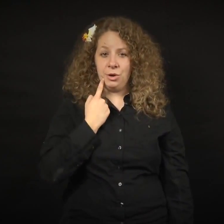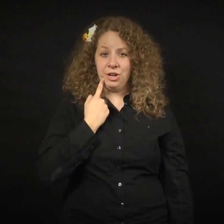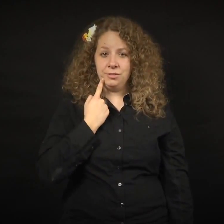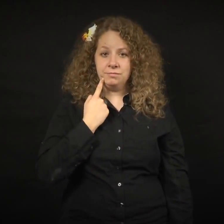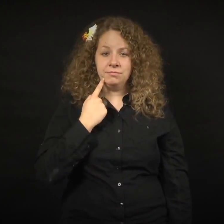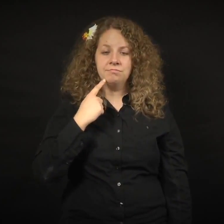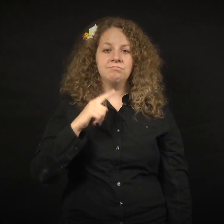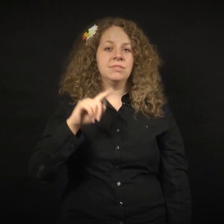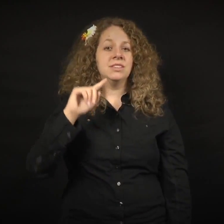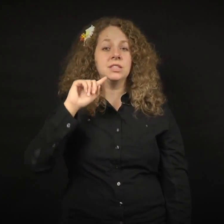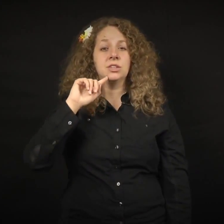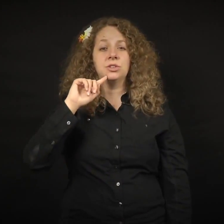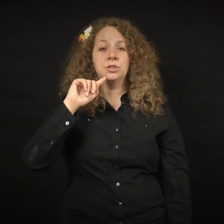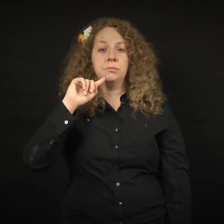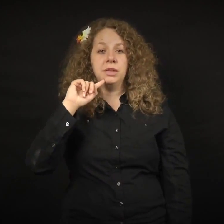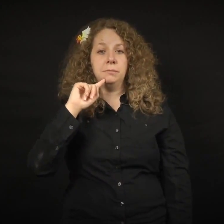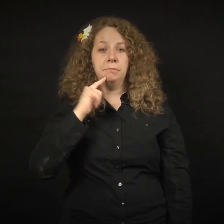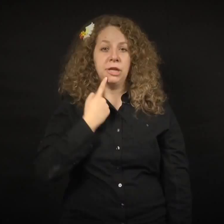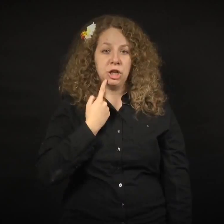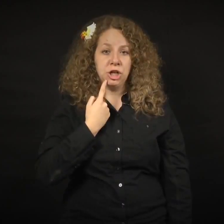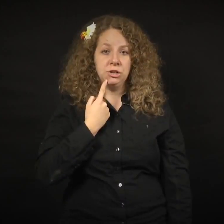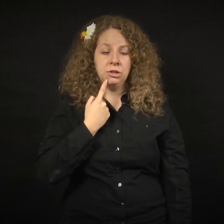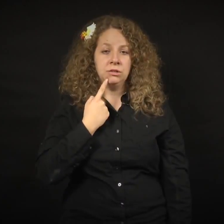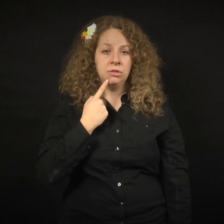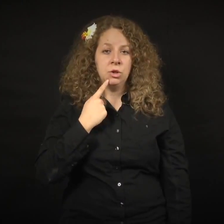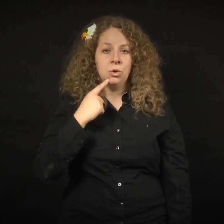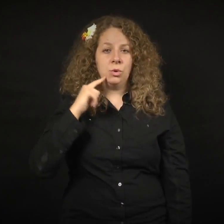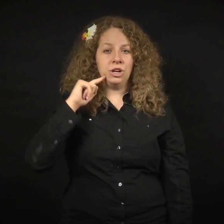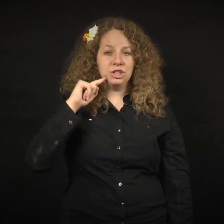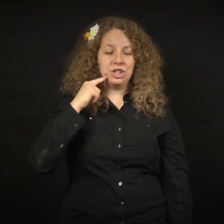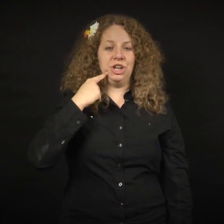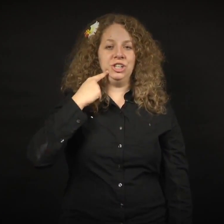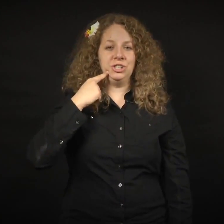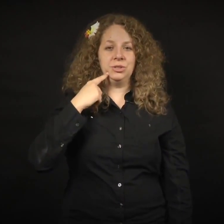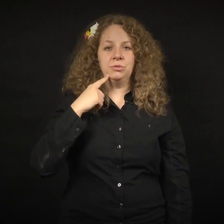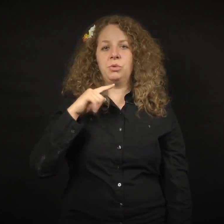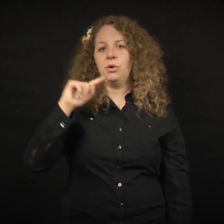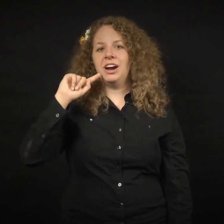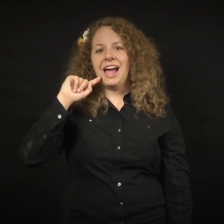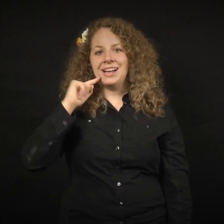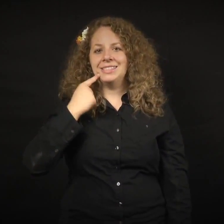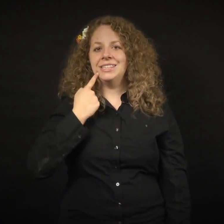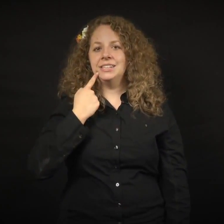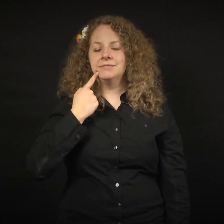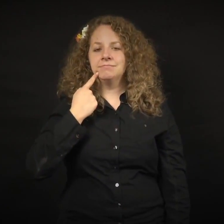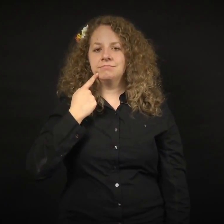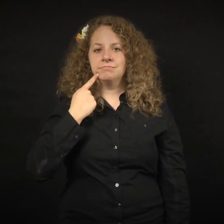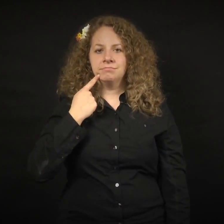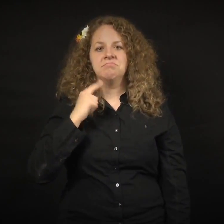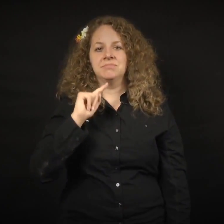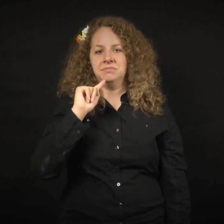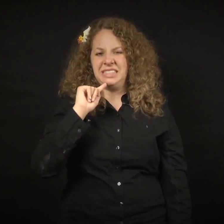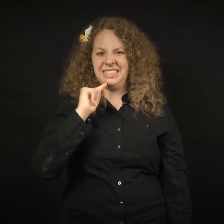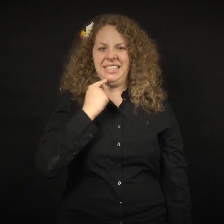Sour. This can also be bitter or tart or acid.